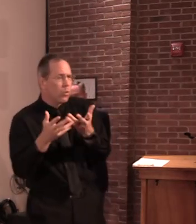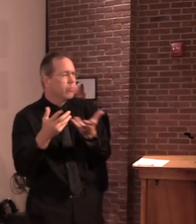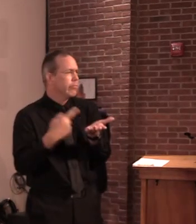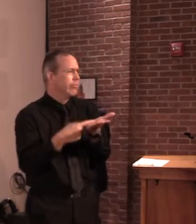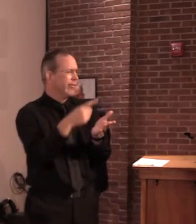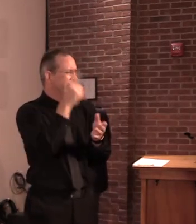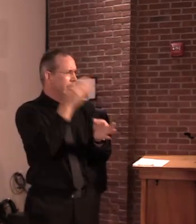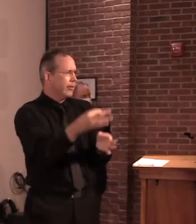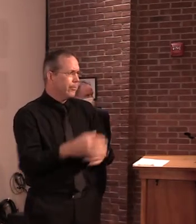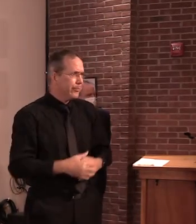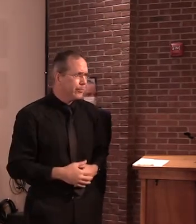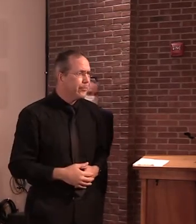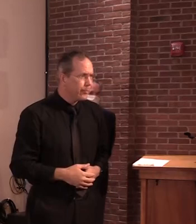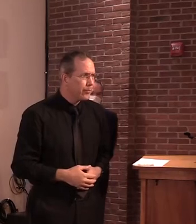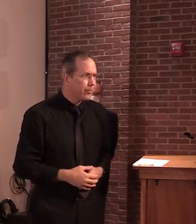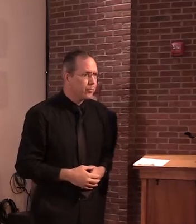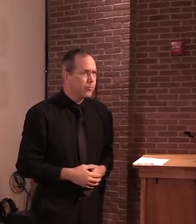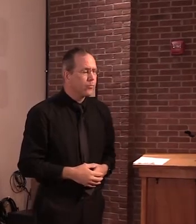Okay, thank you. And about